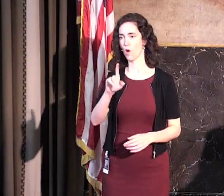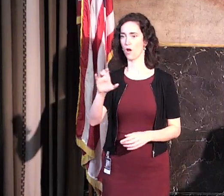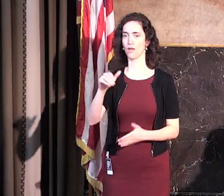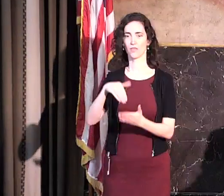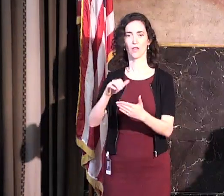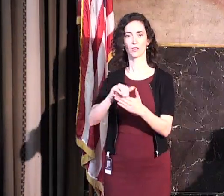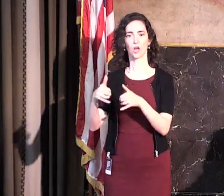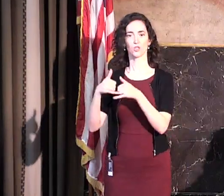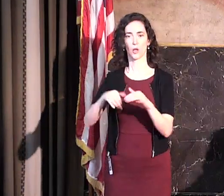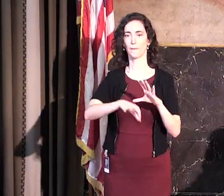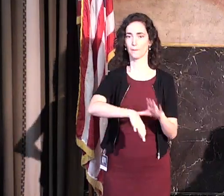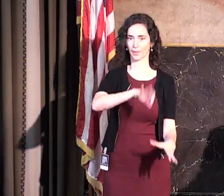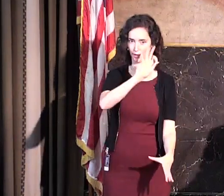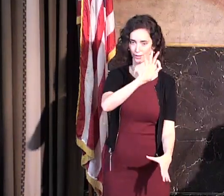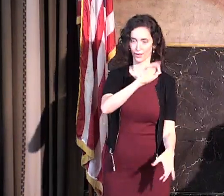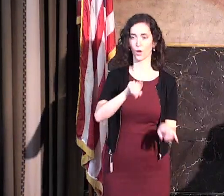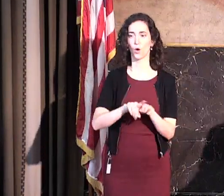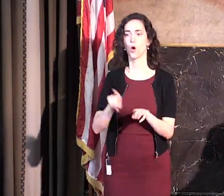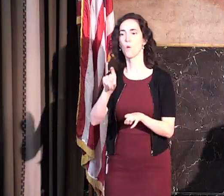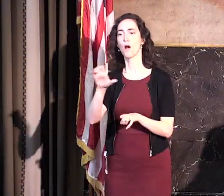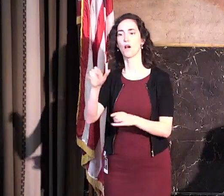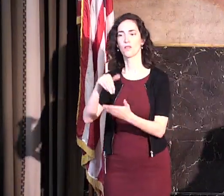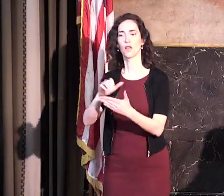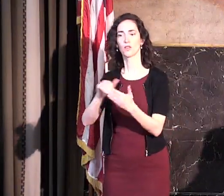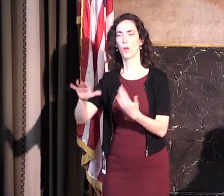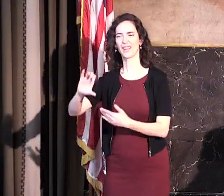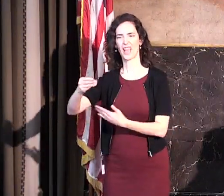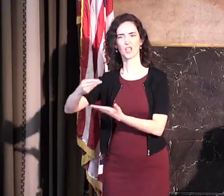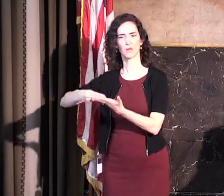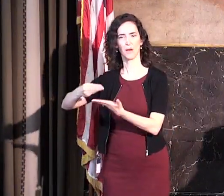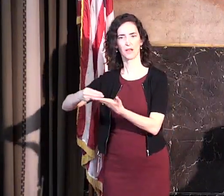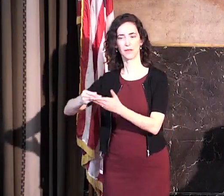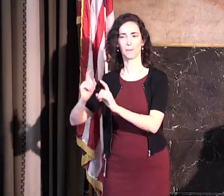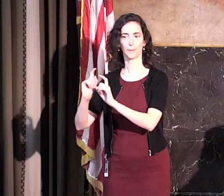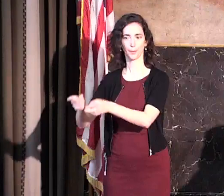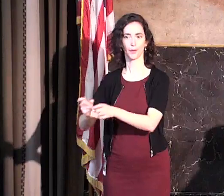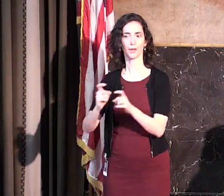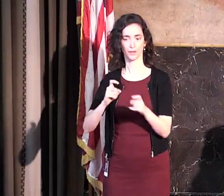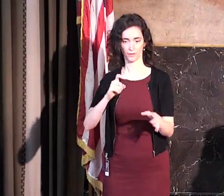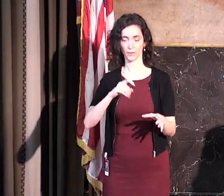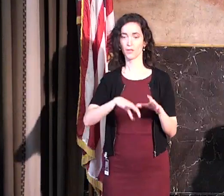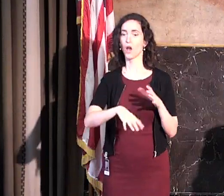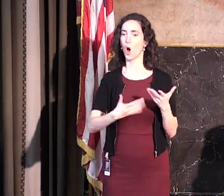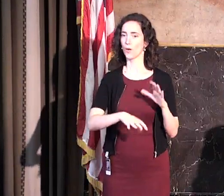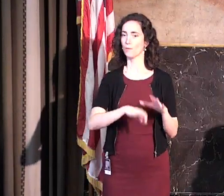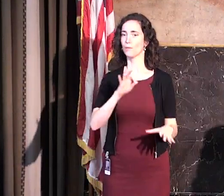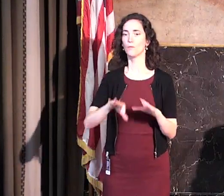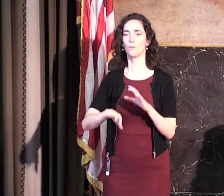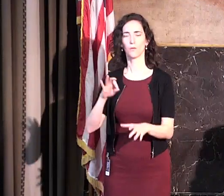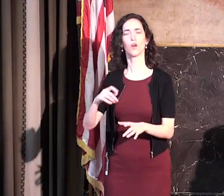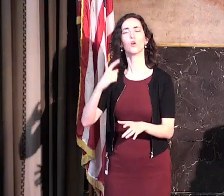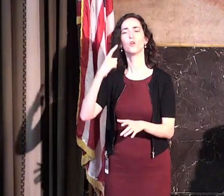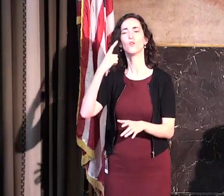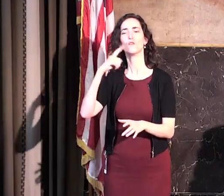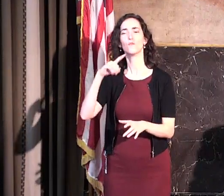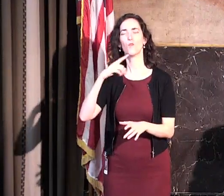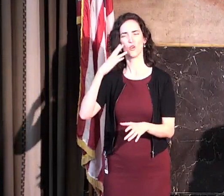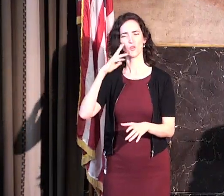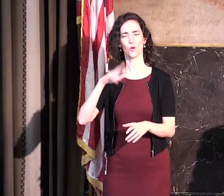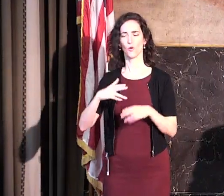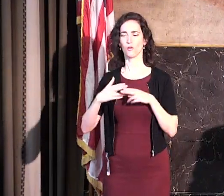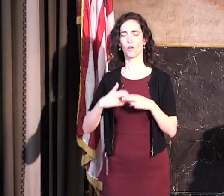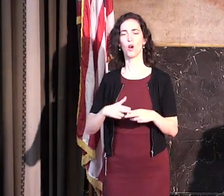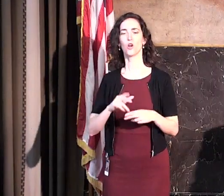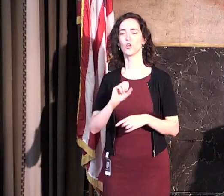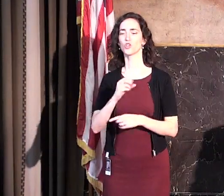$100,000 scholarship and for a $100,000 cash prize via the Shot at a Million